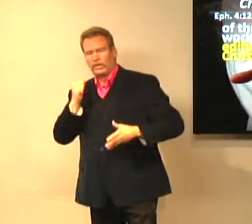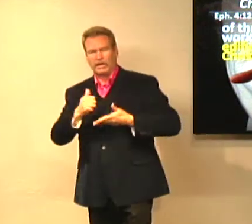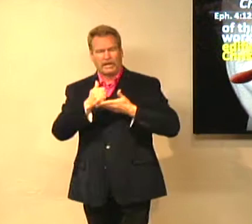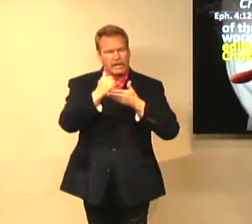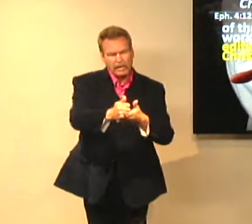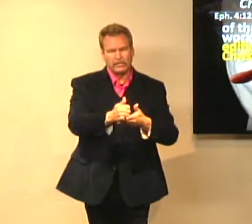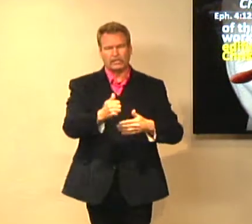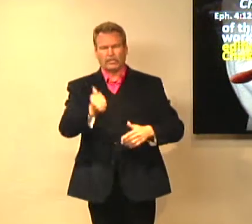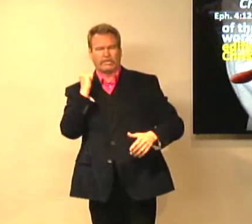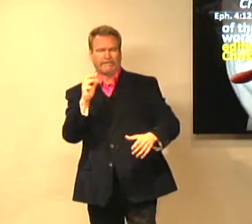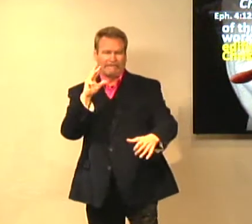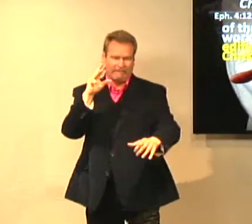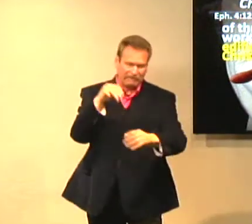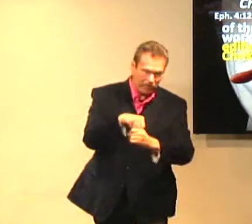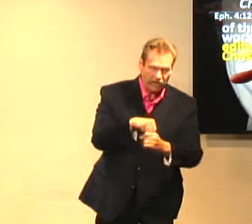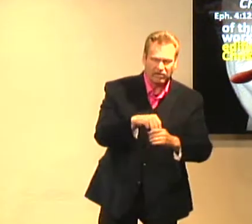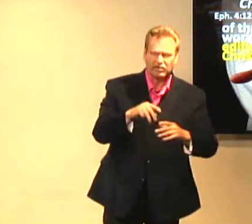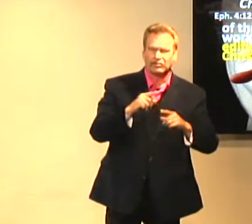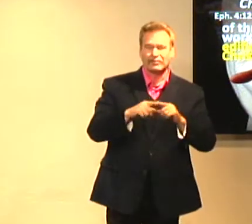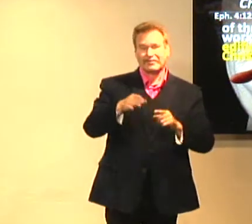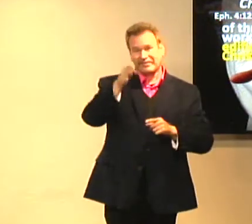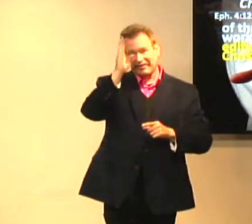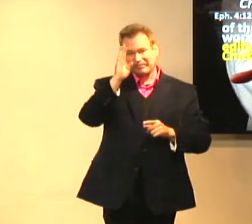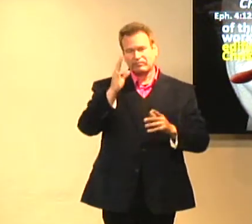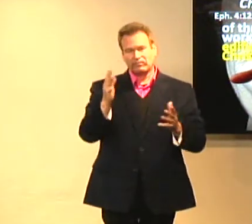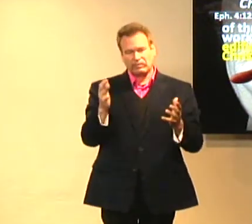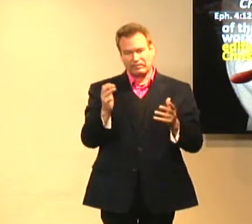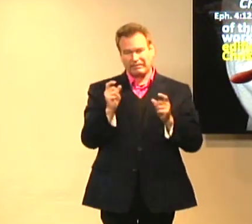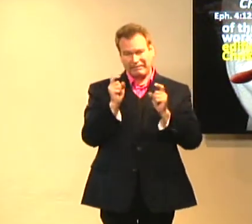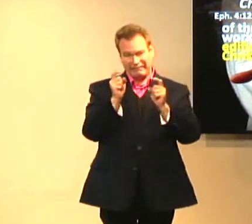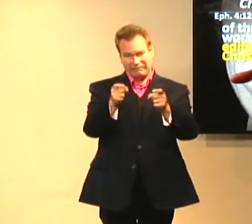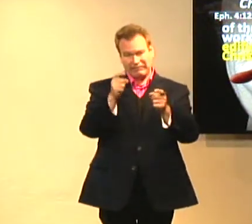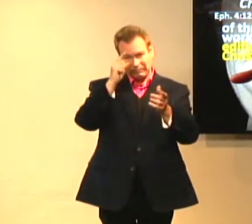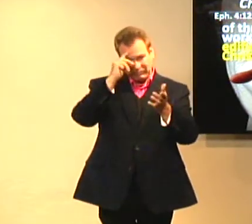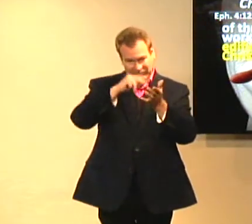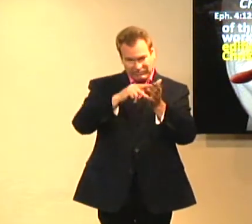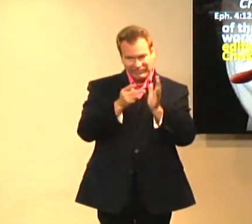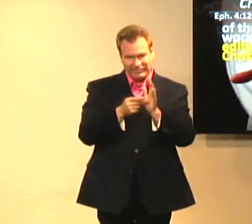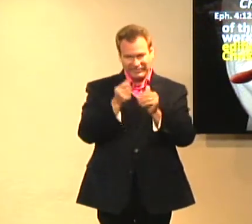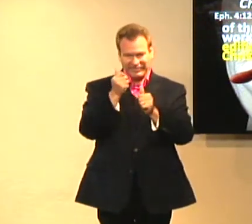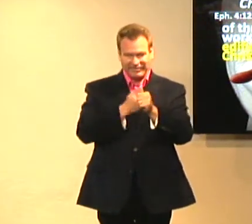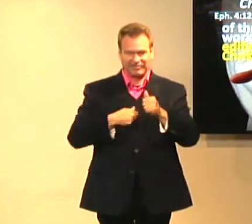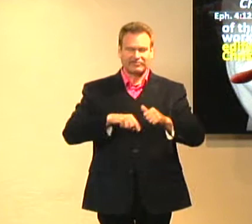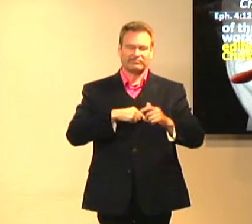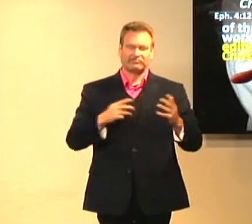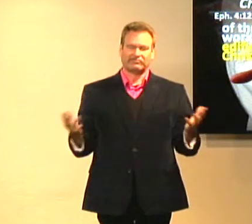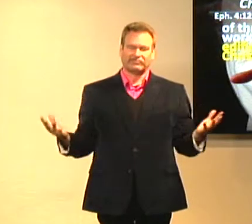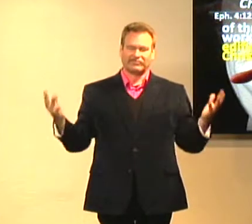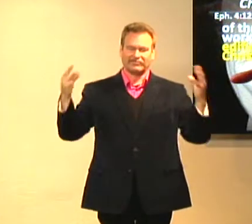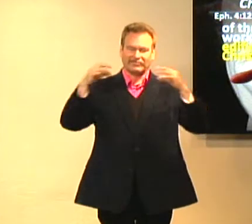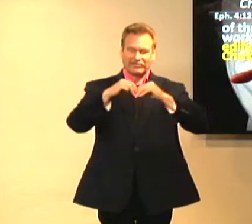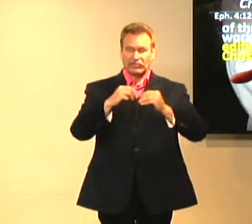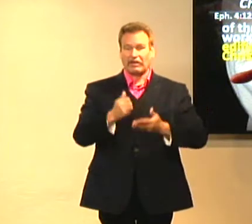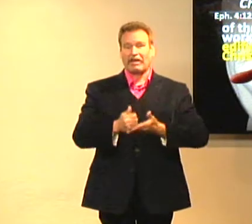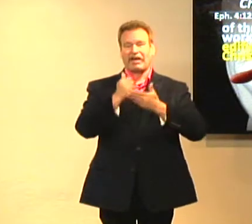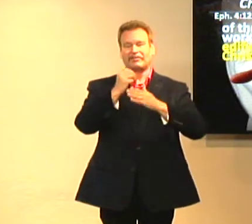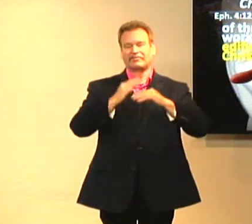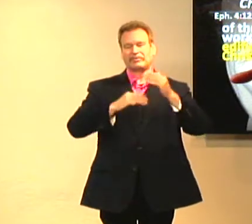just so cold and they just won't join in and they set themselves boundaries. But God has given us a gift with a purpose, that we